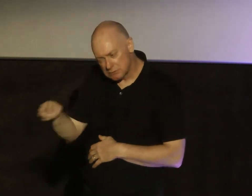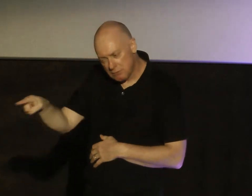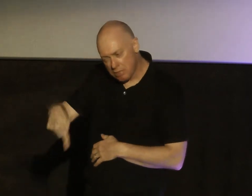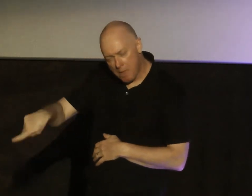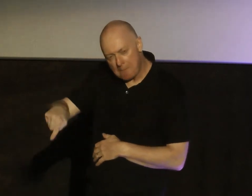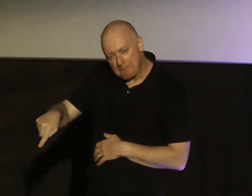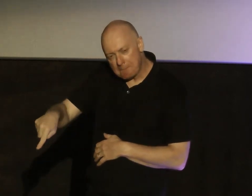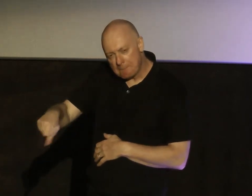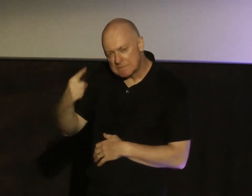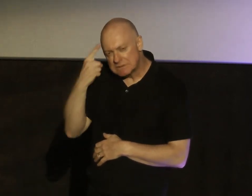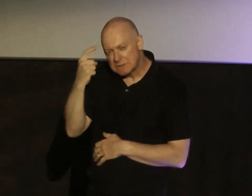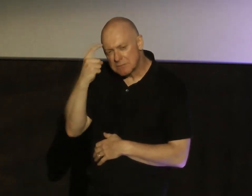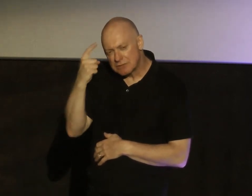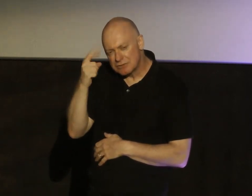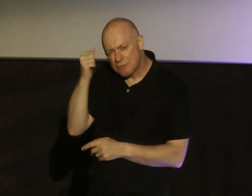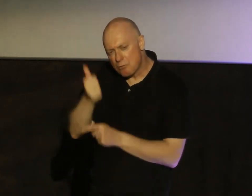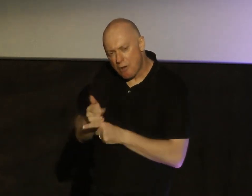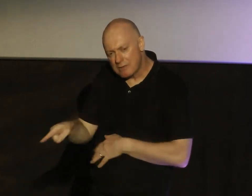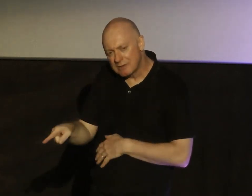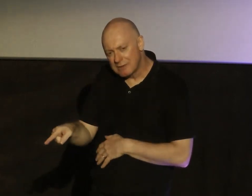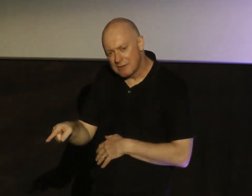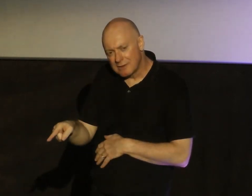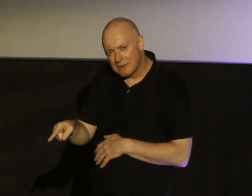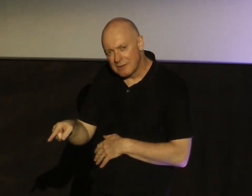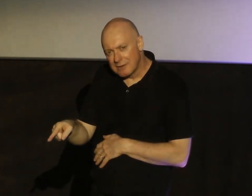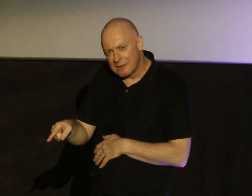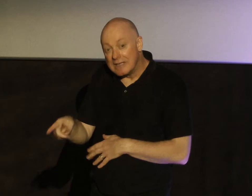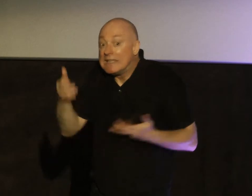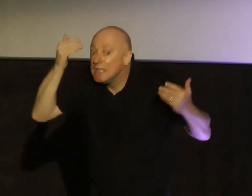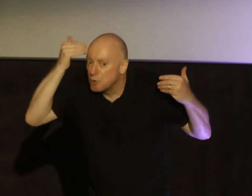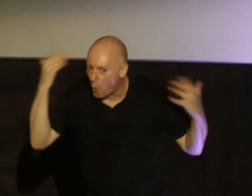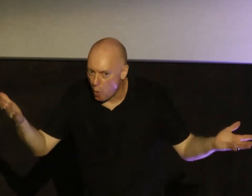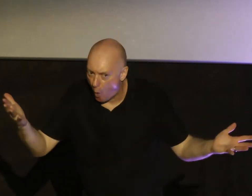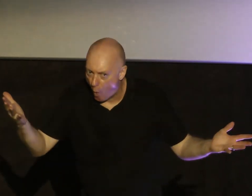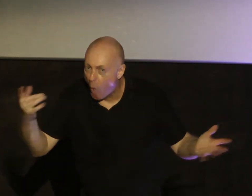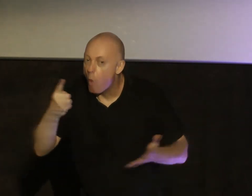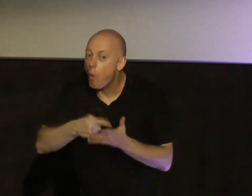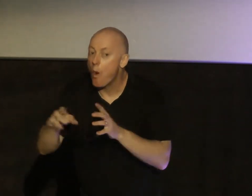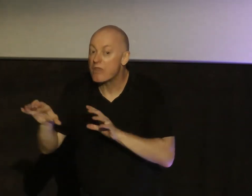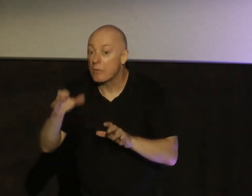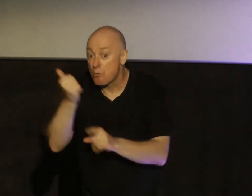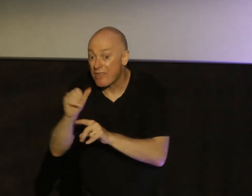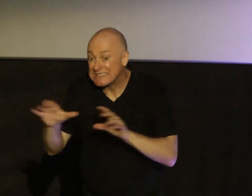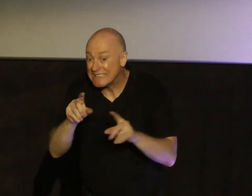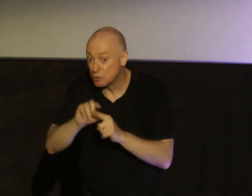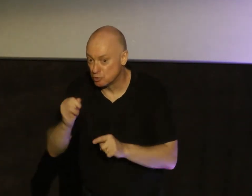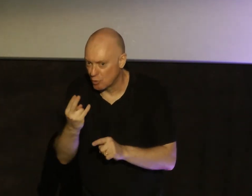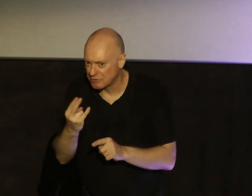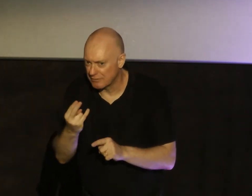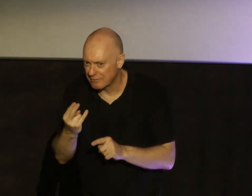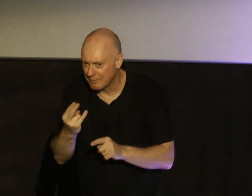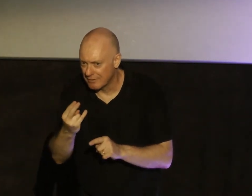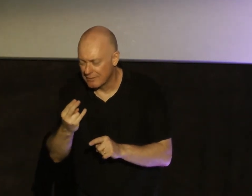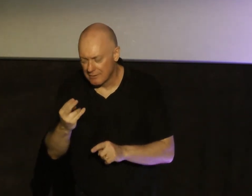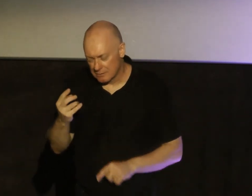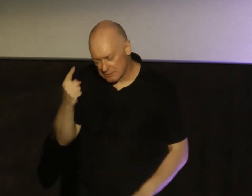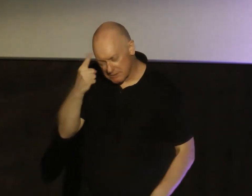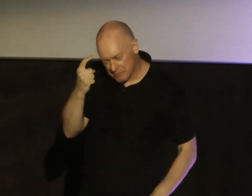He's suspicious of the brothers. Although he doesn't know what the brothers did to Joseph, he's suspicious of them. He knows